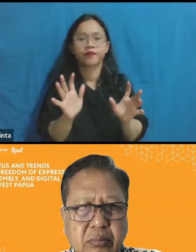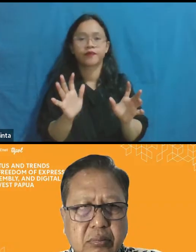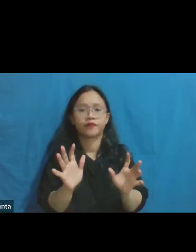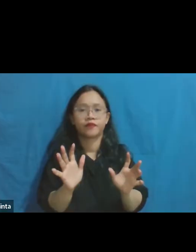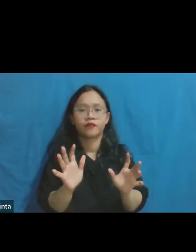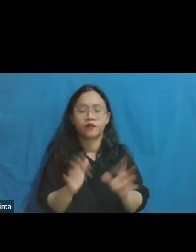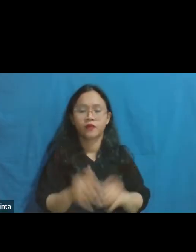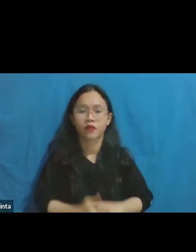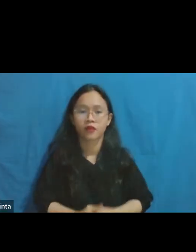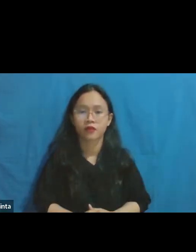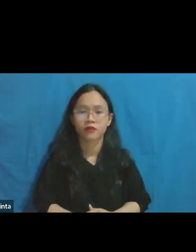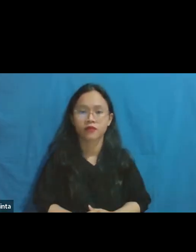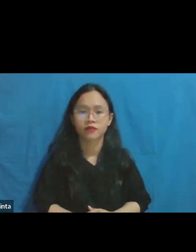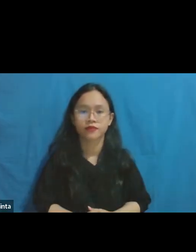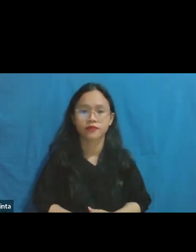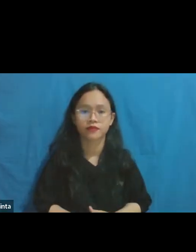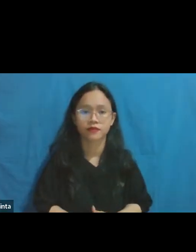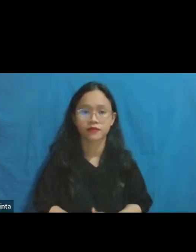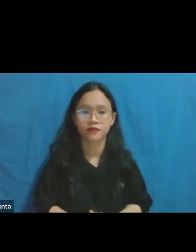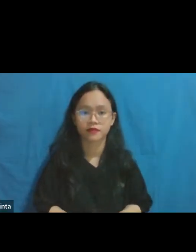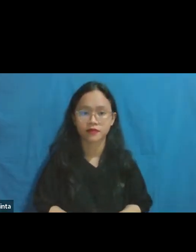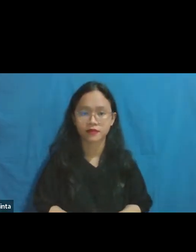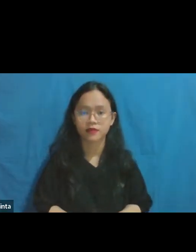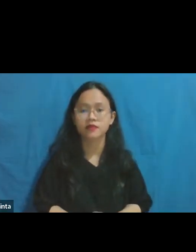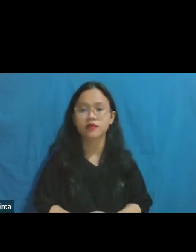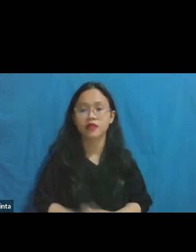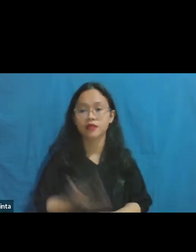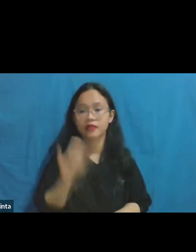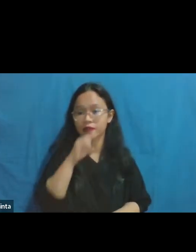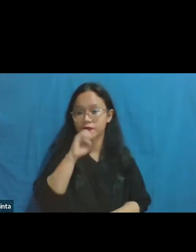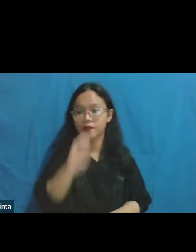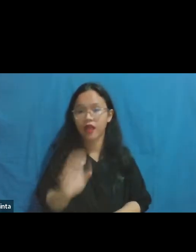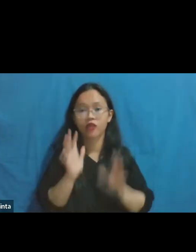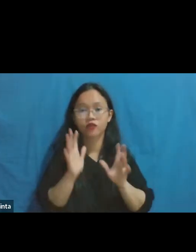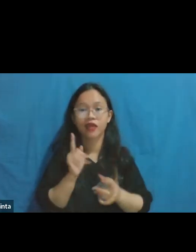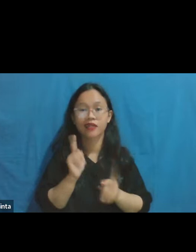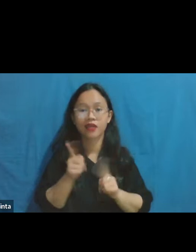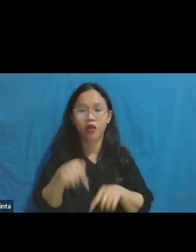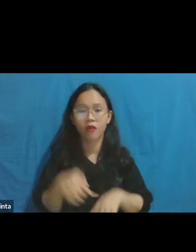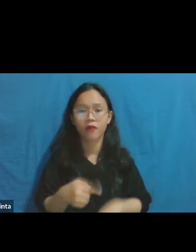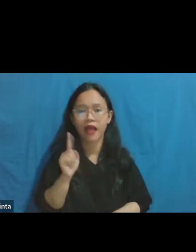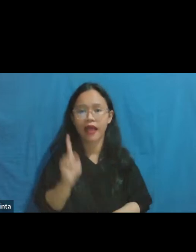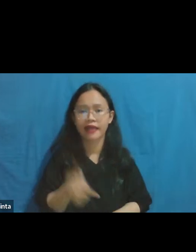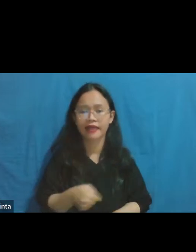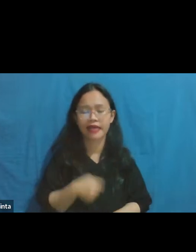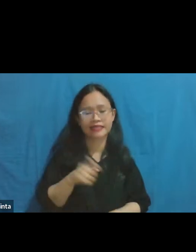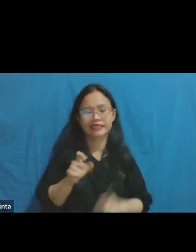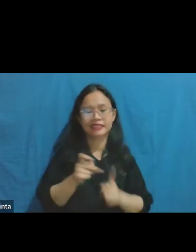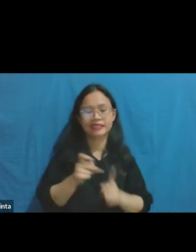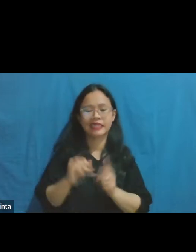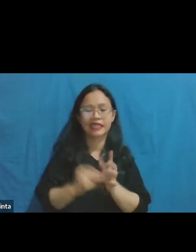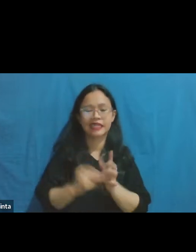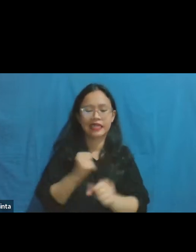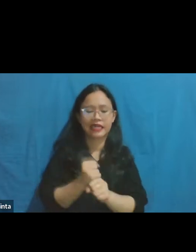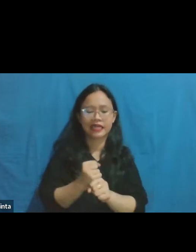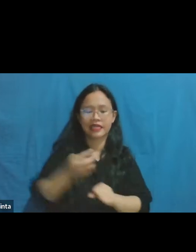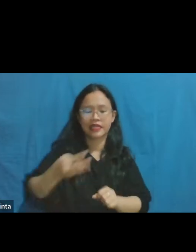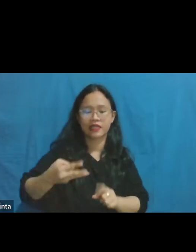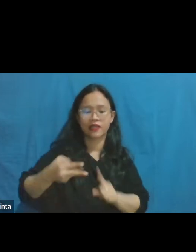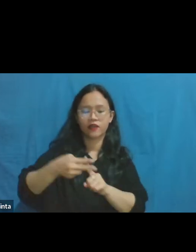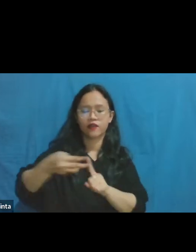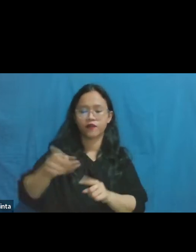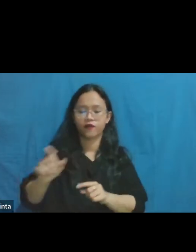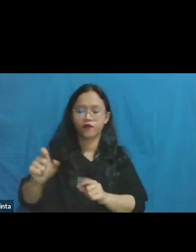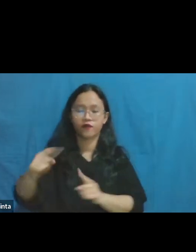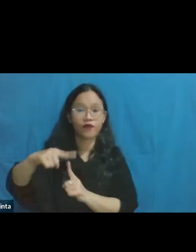showcasing by the two speakers, chilling effect. And I would like to know your opinion on that. And how has